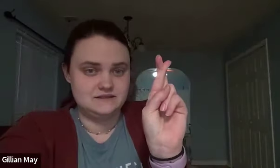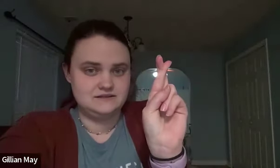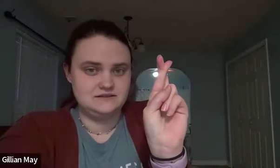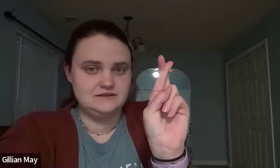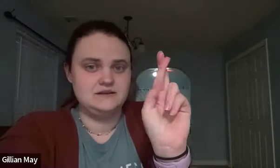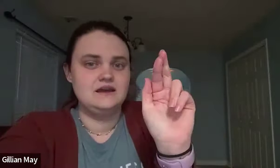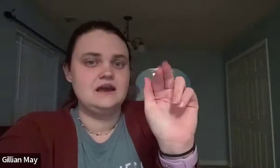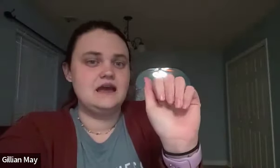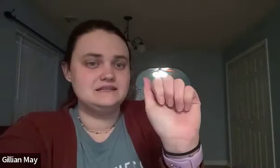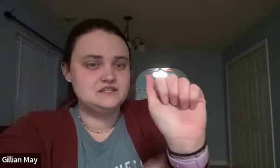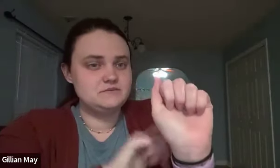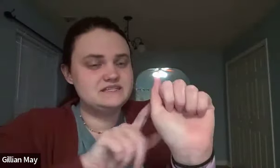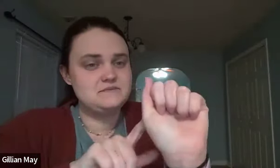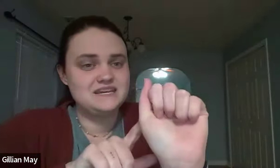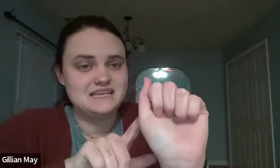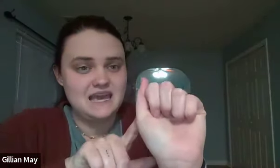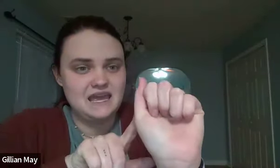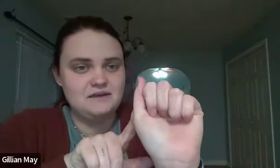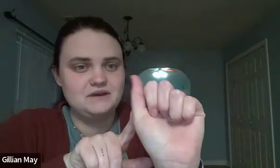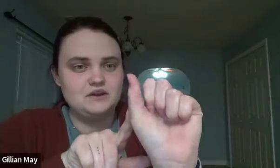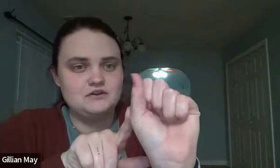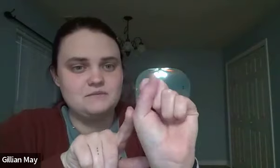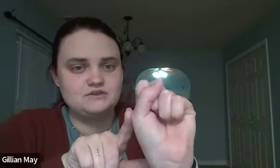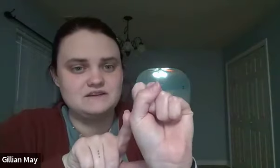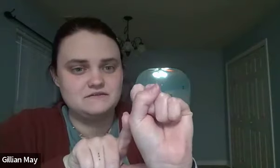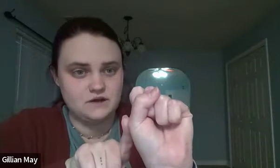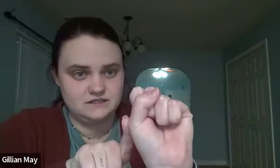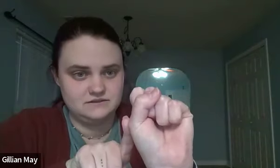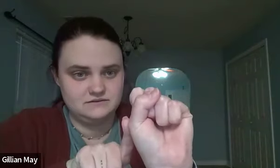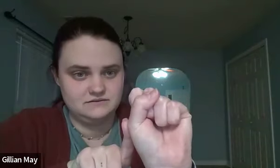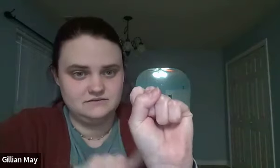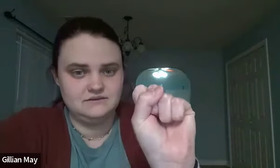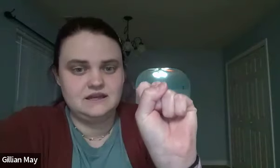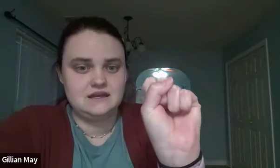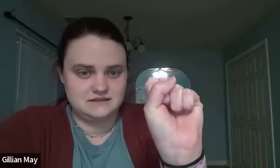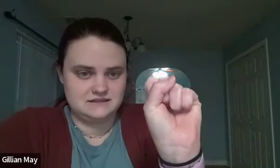S. S is going to be the same thing as A, but now your thumb goes in front. S.